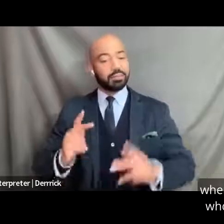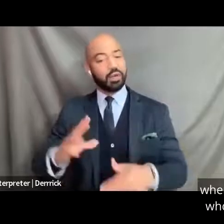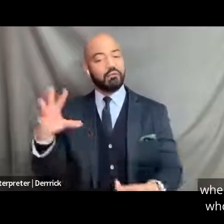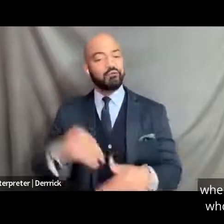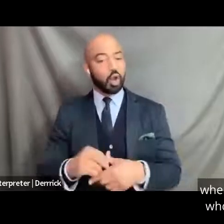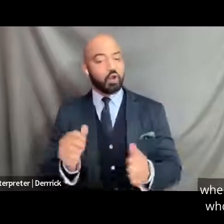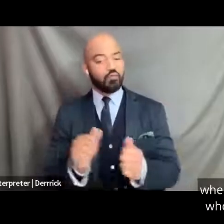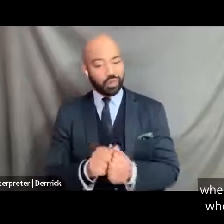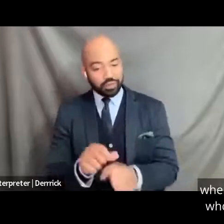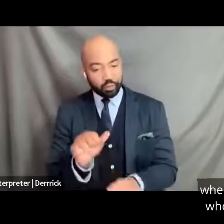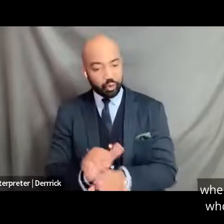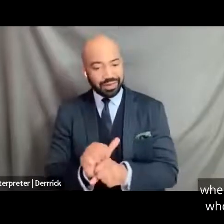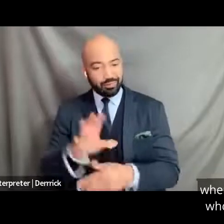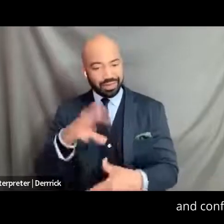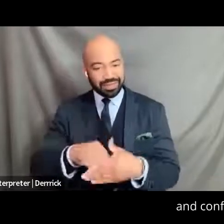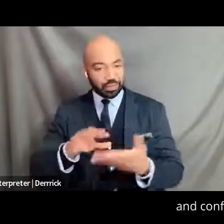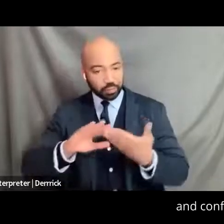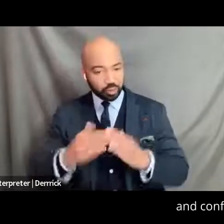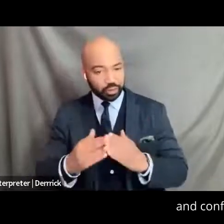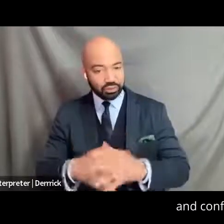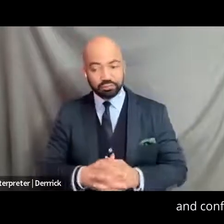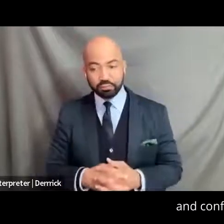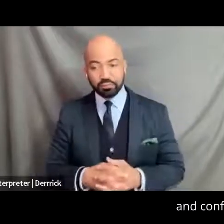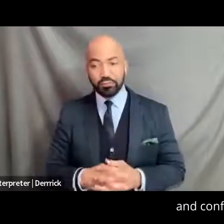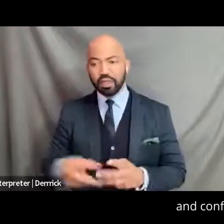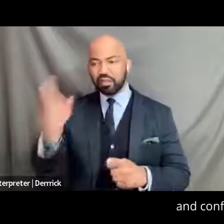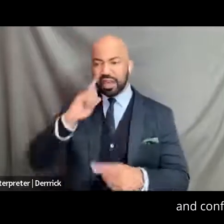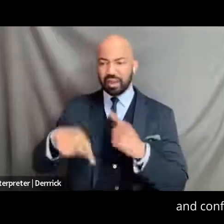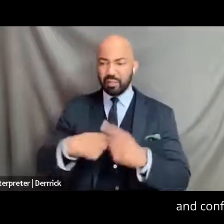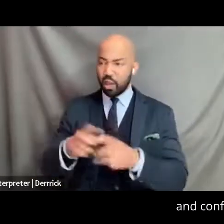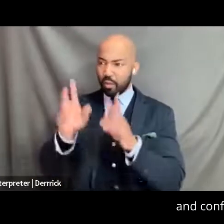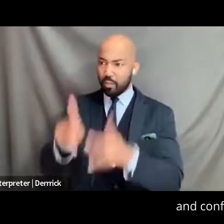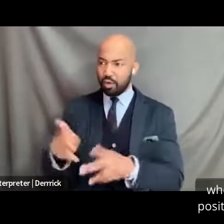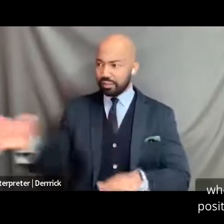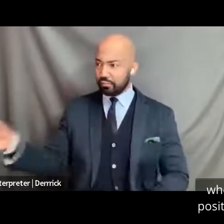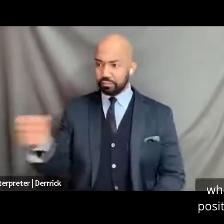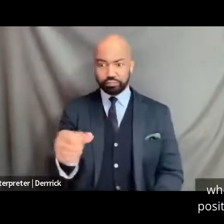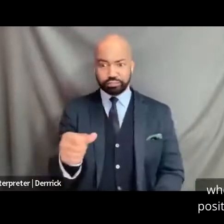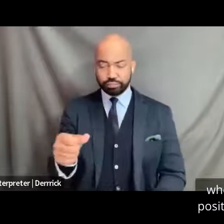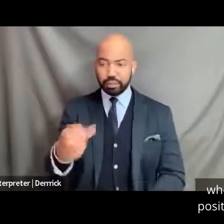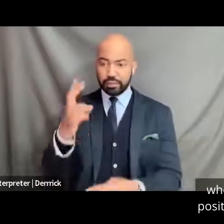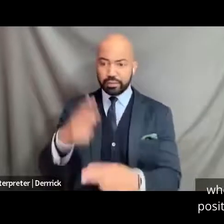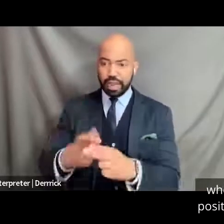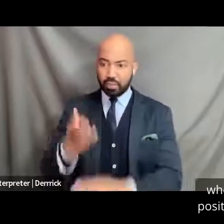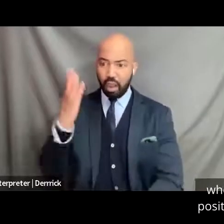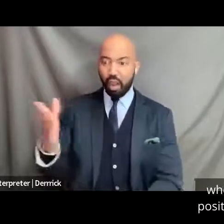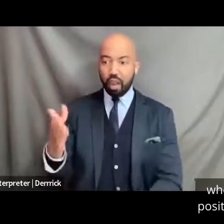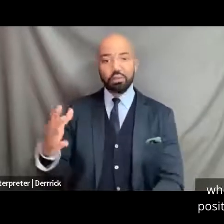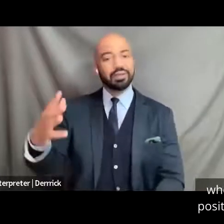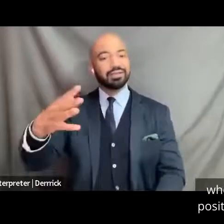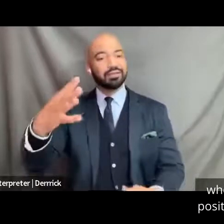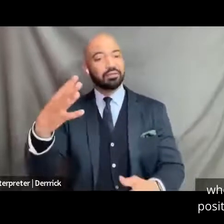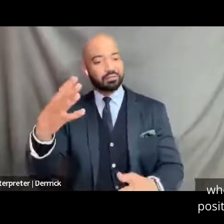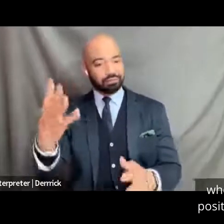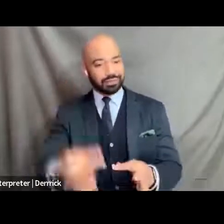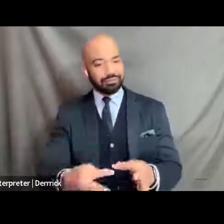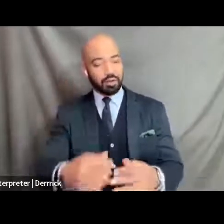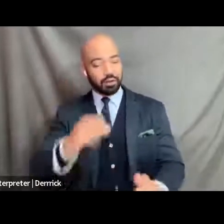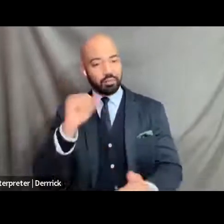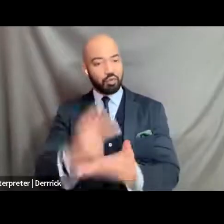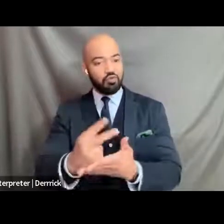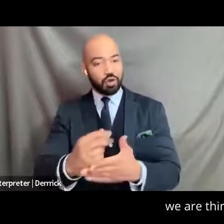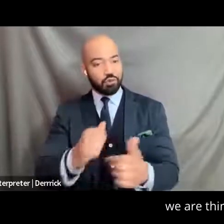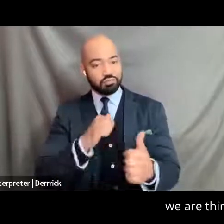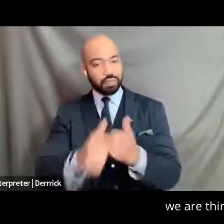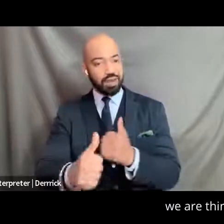when we are thinking of who will be appointed and confirmed to such positions who will be elected to positions of public office